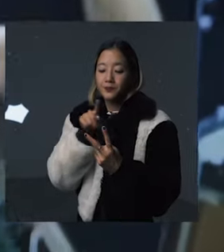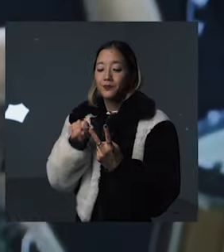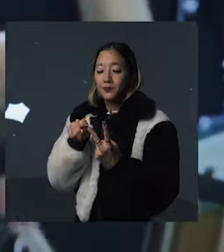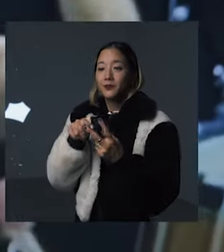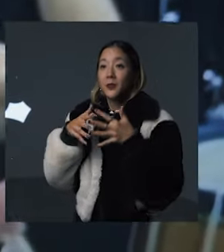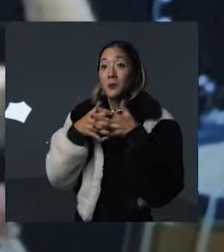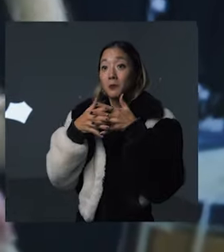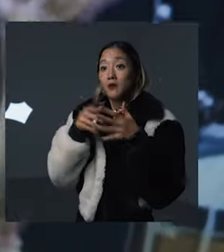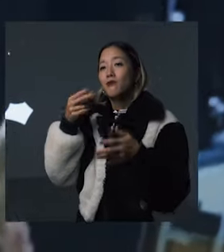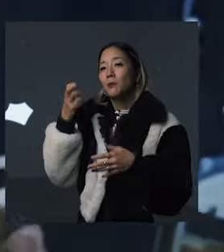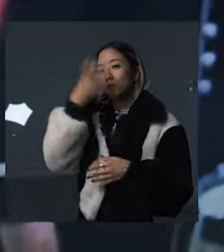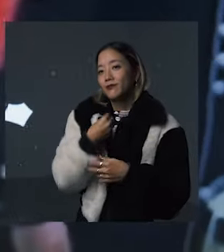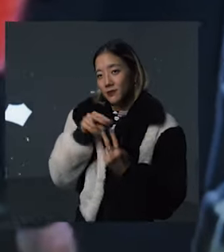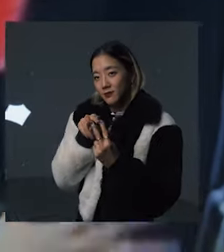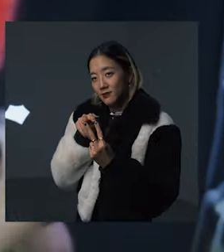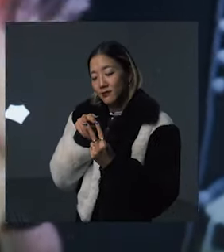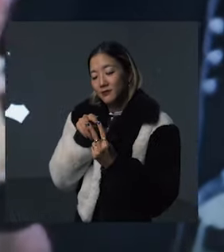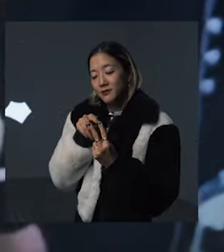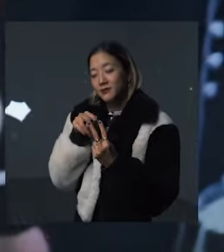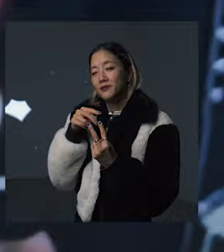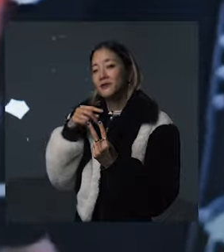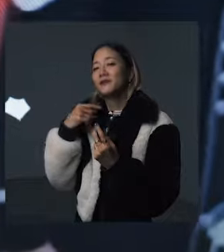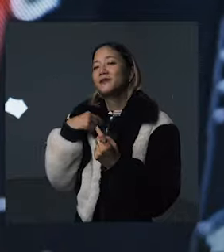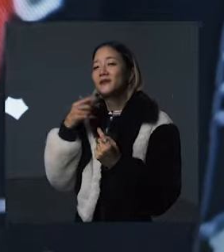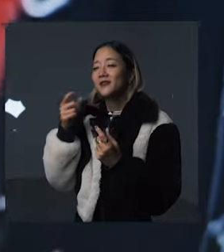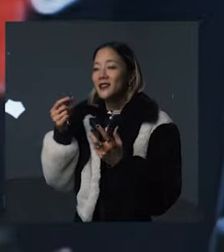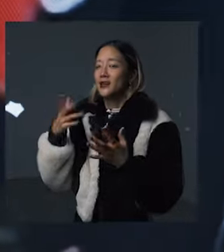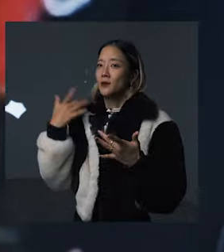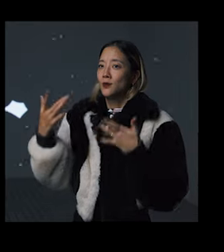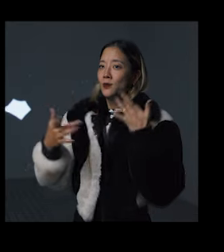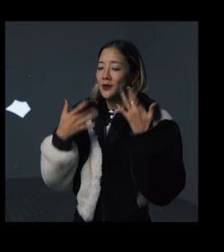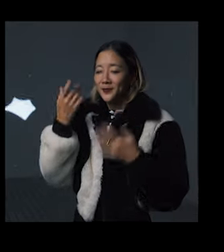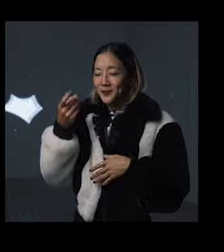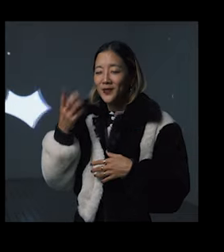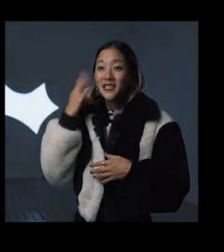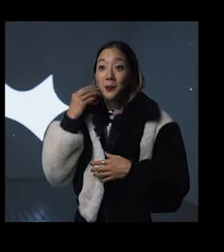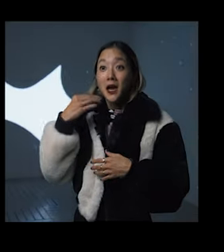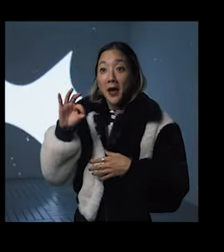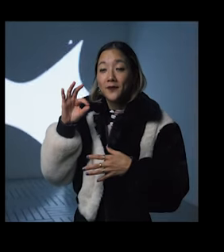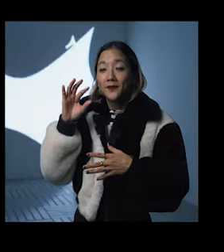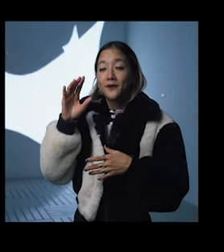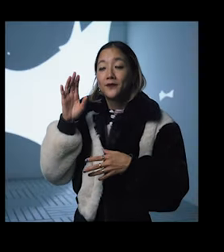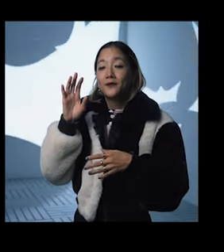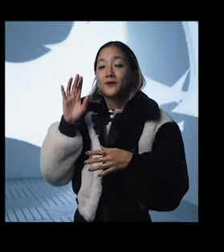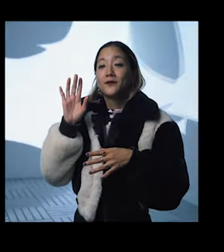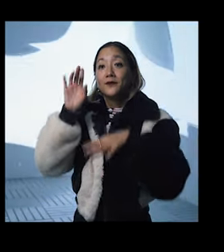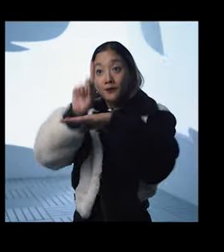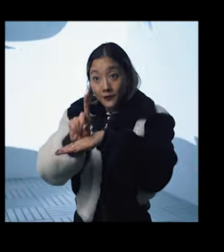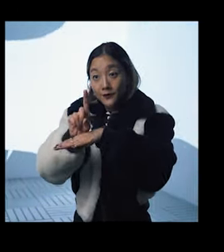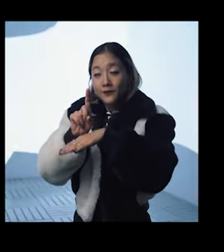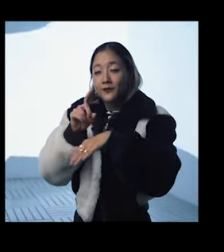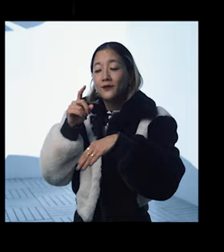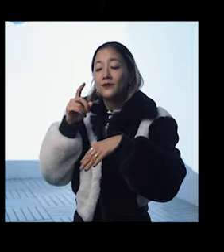the national anthem, the Star Spangled Banner and America the Beautiful. When they asked me initially, I was so